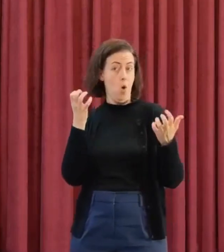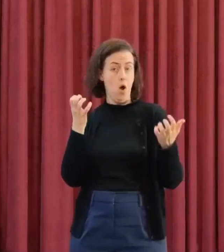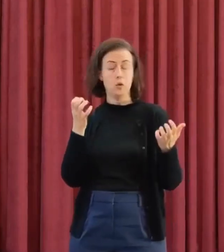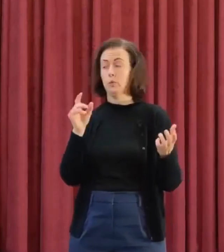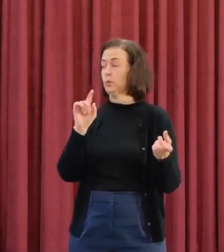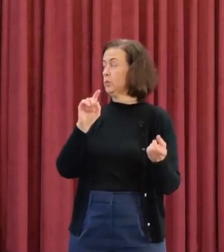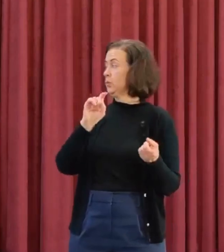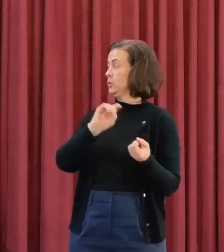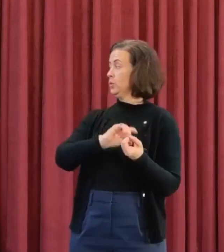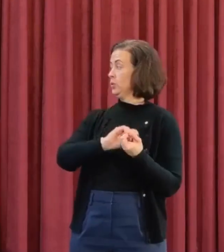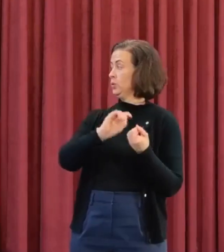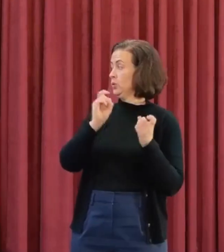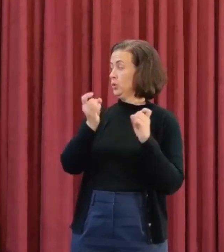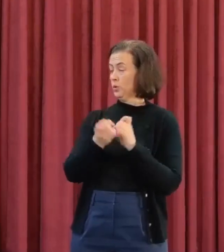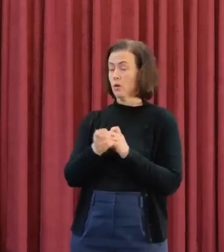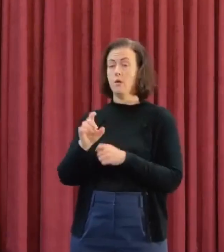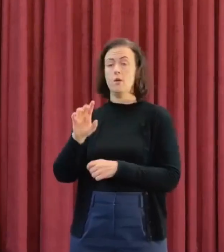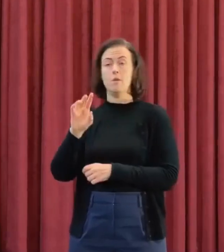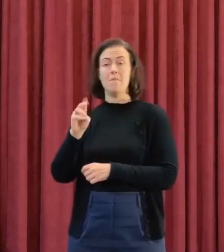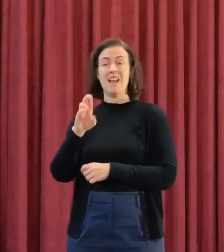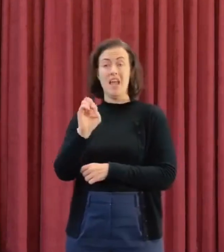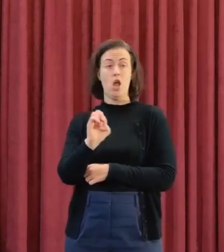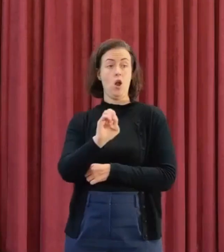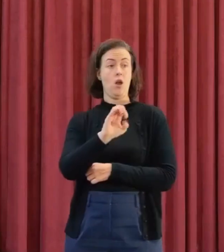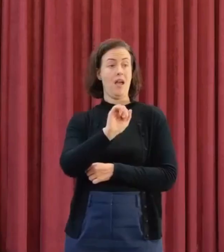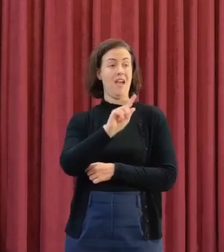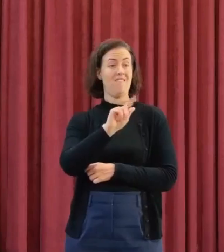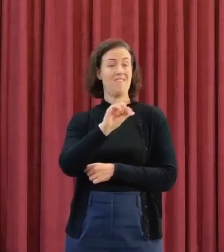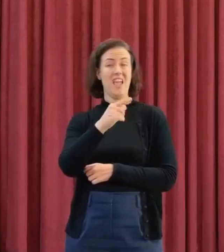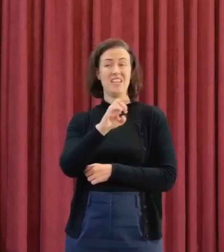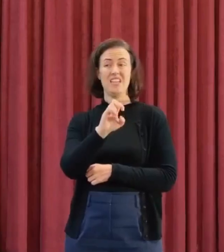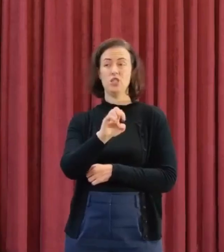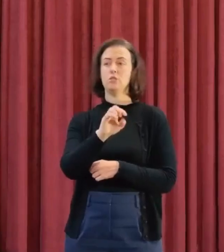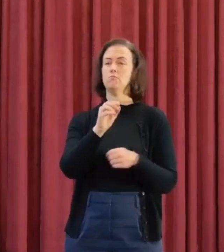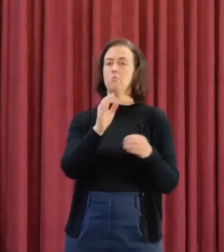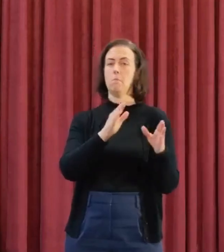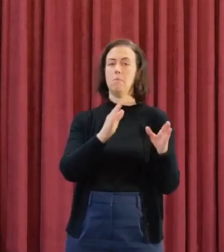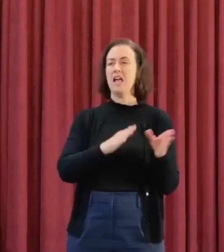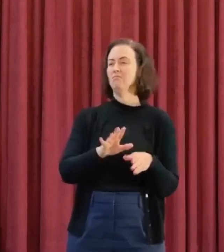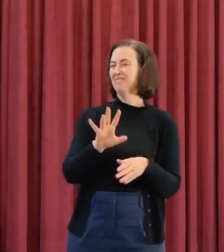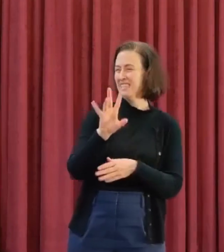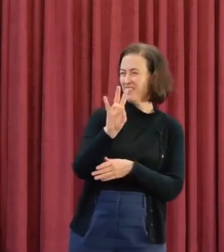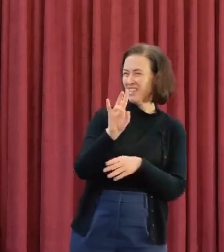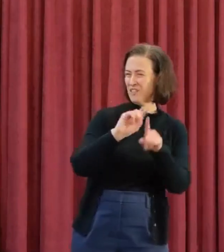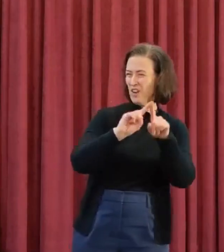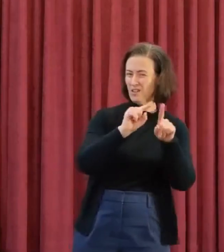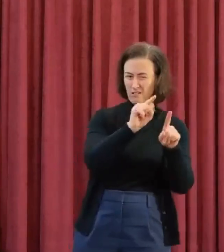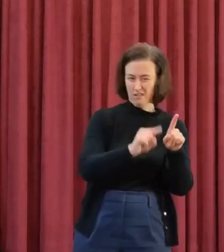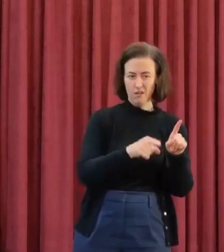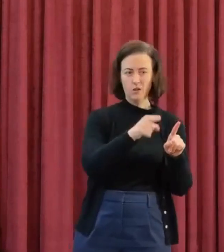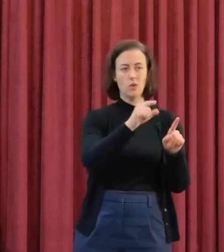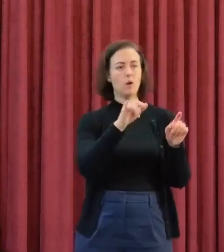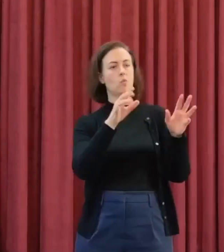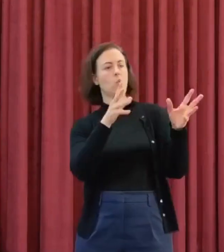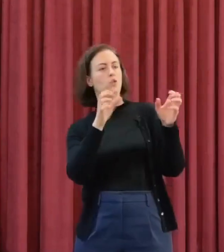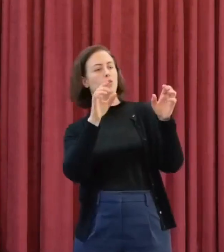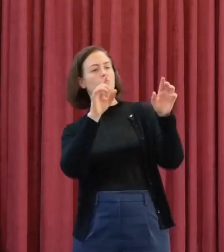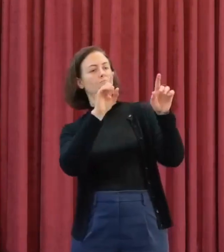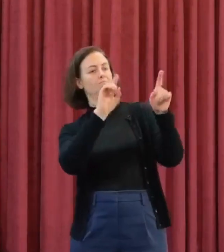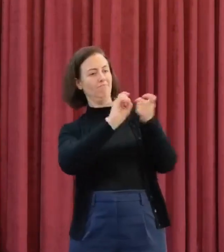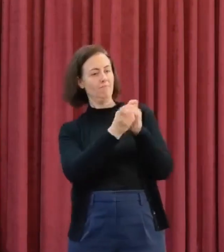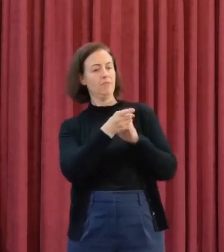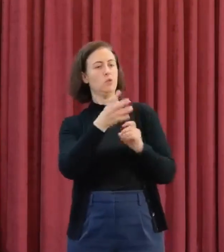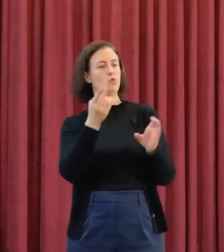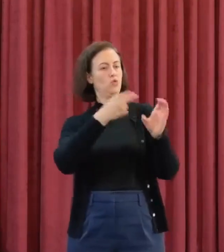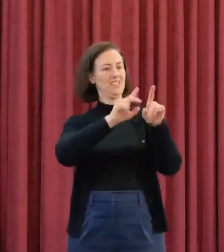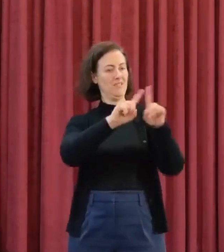from one Medicare Advantage plan to another Medicare Advantage plan or original Medicare to Medicare